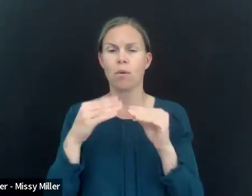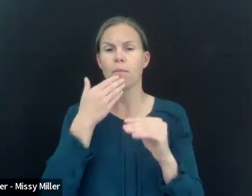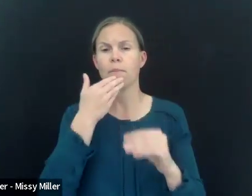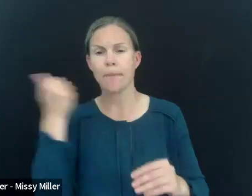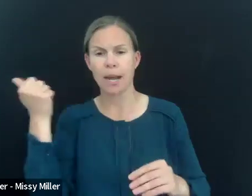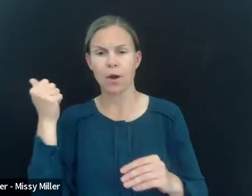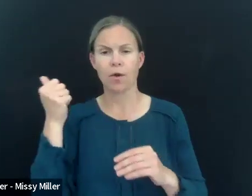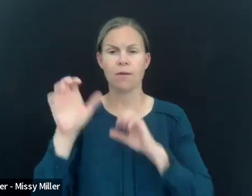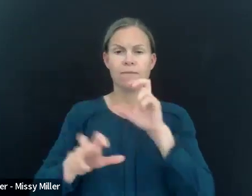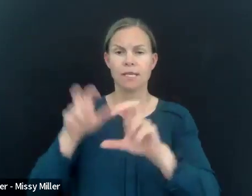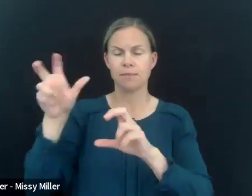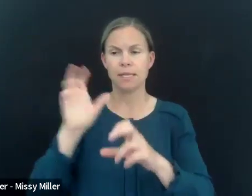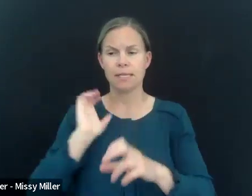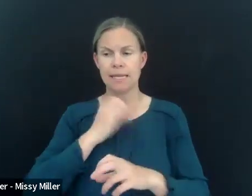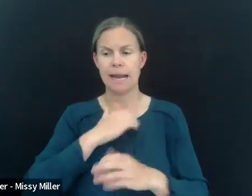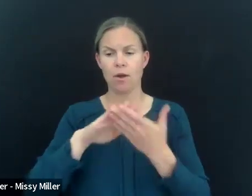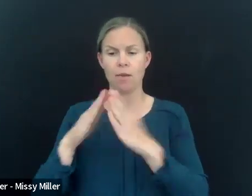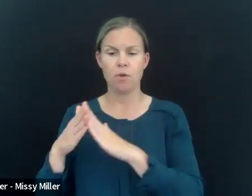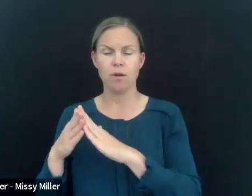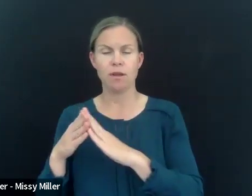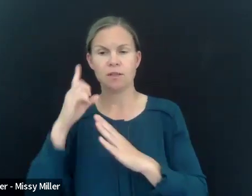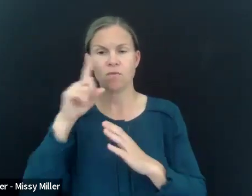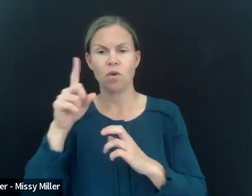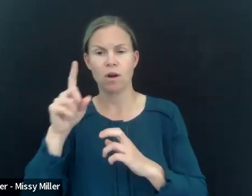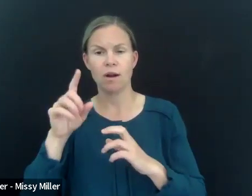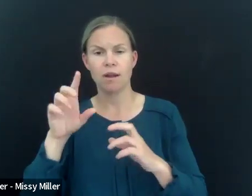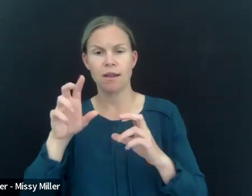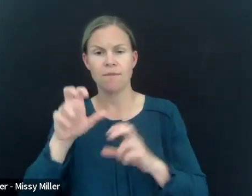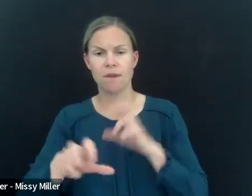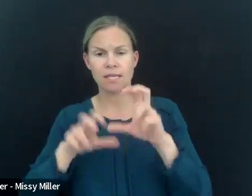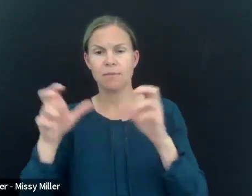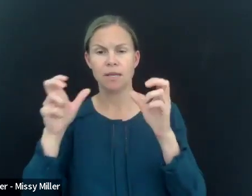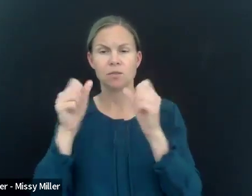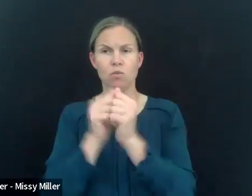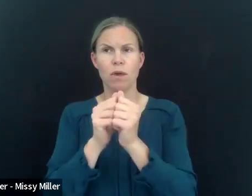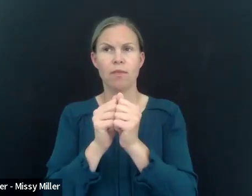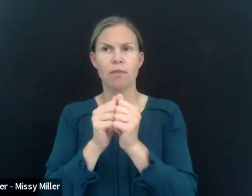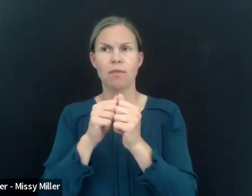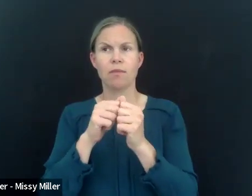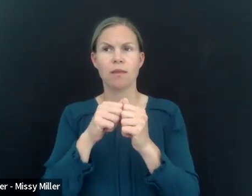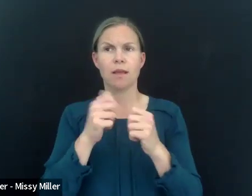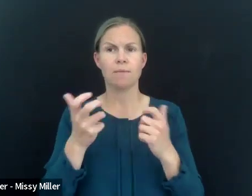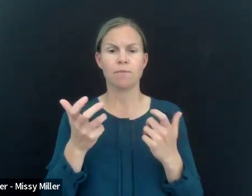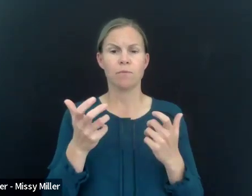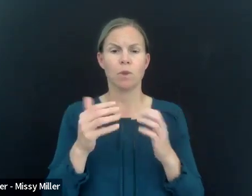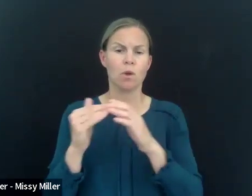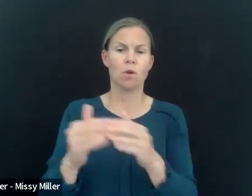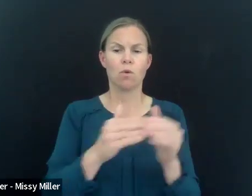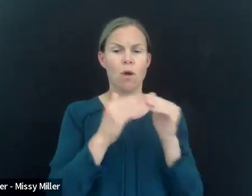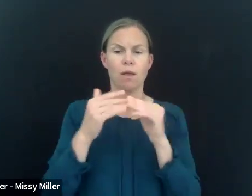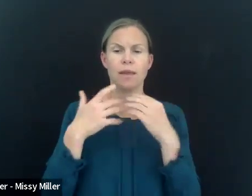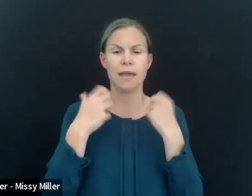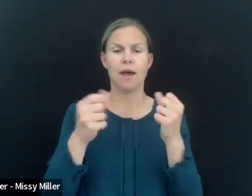our communities around access to quality health care. And so I do see that as being